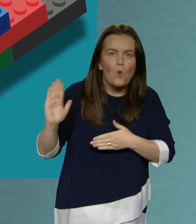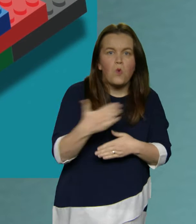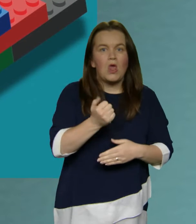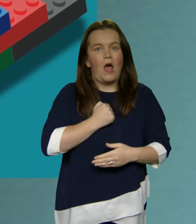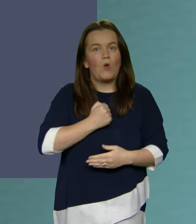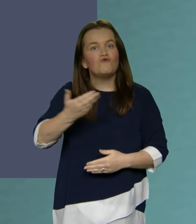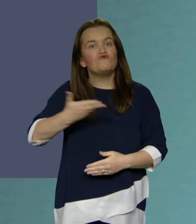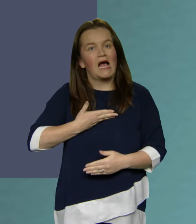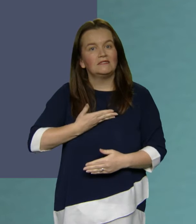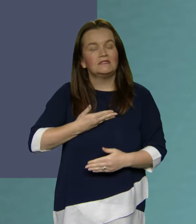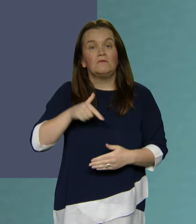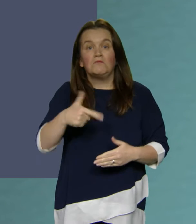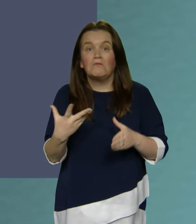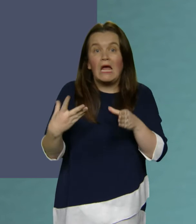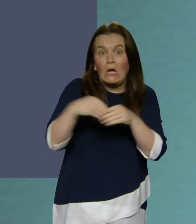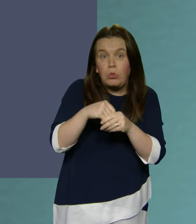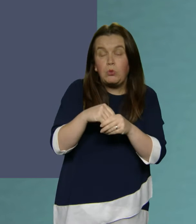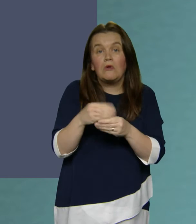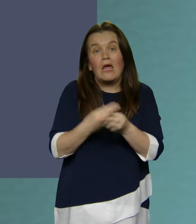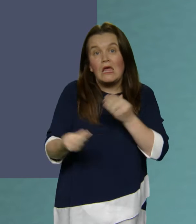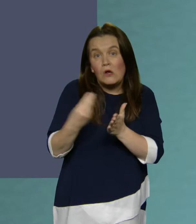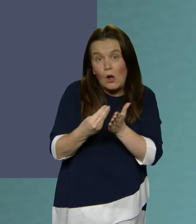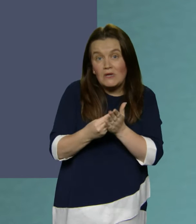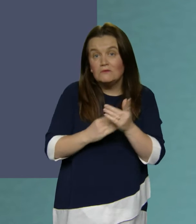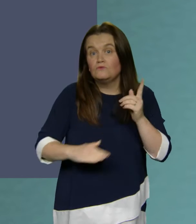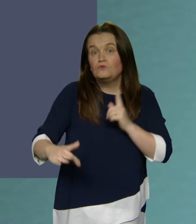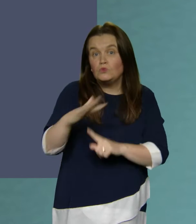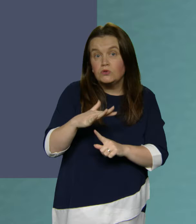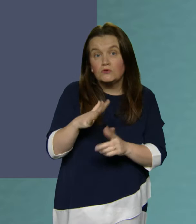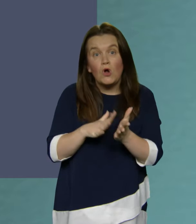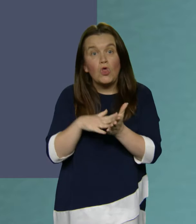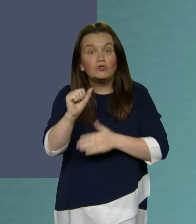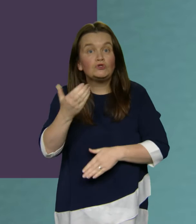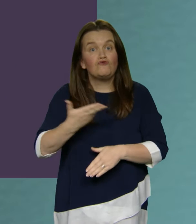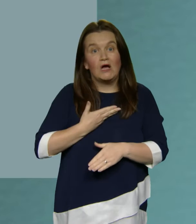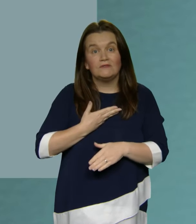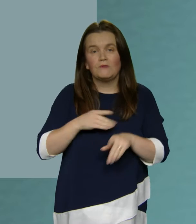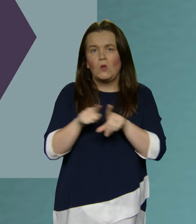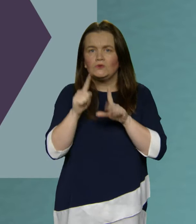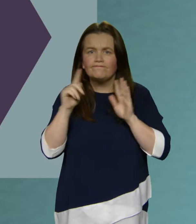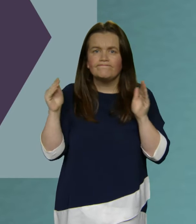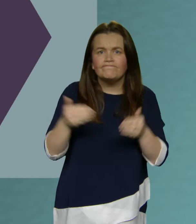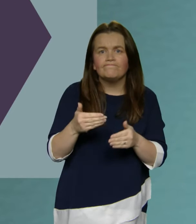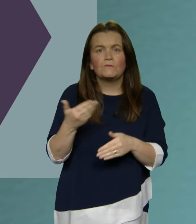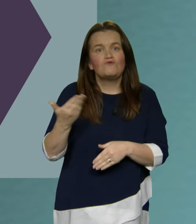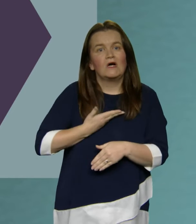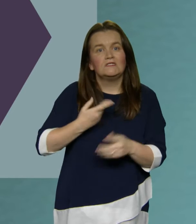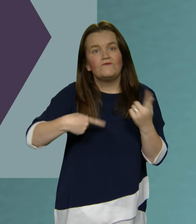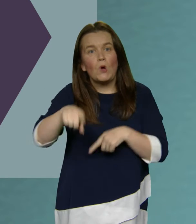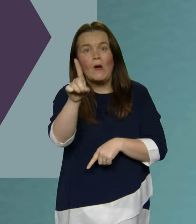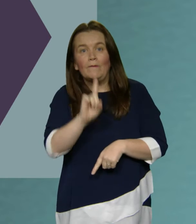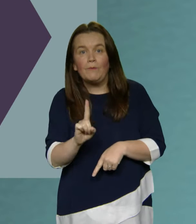protected. This could include our economic, social and cultural rights, as well as specific rights for disabled